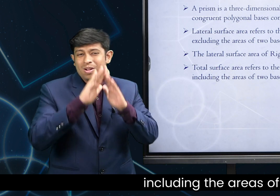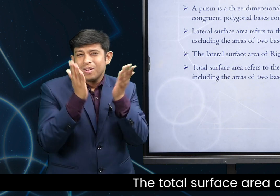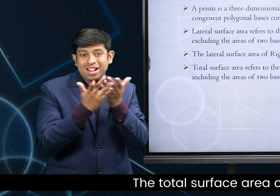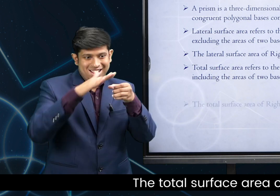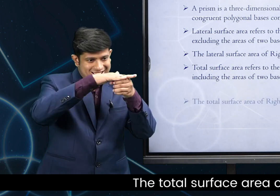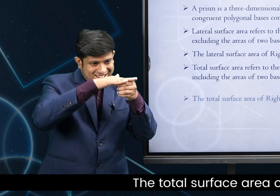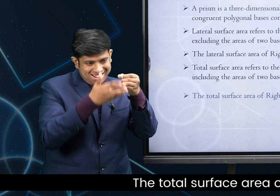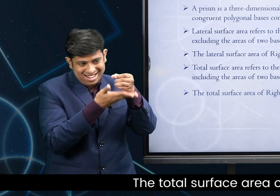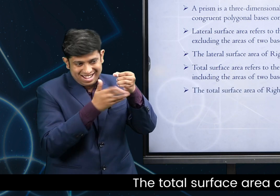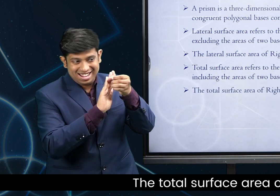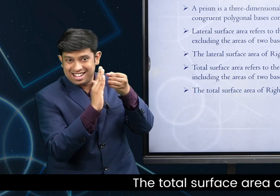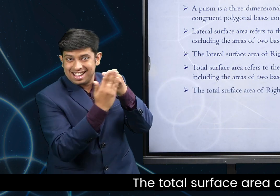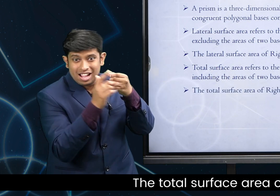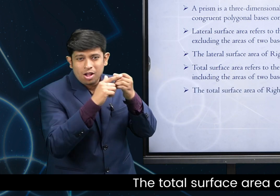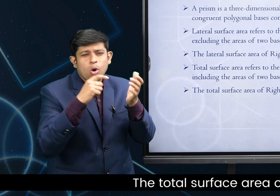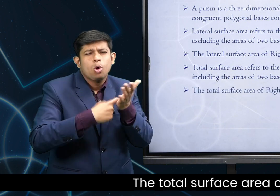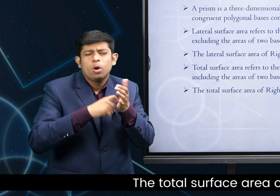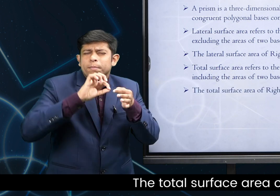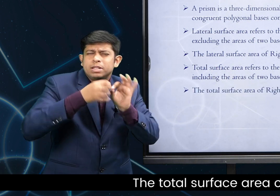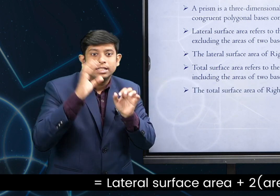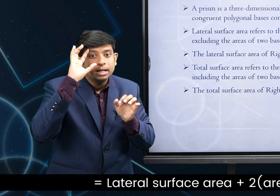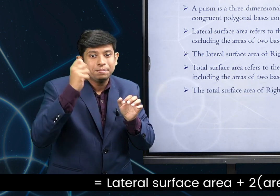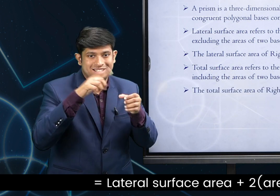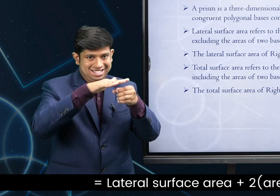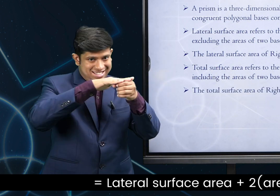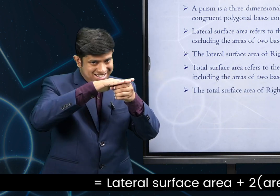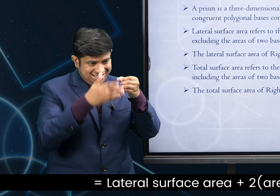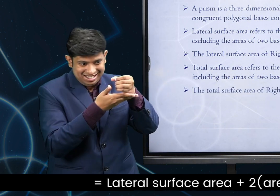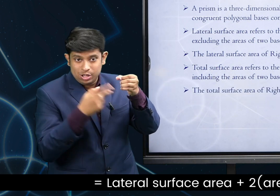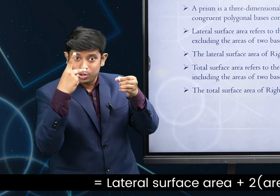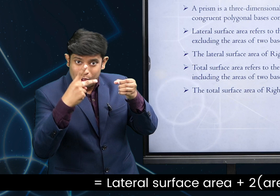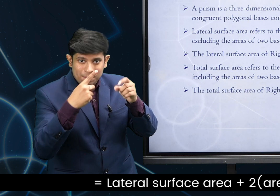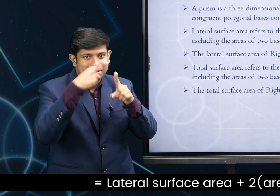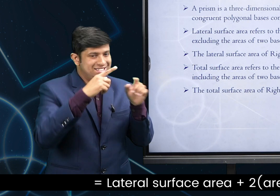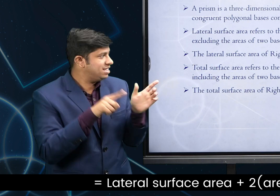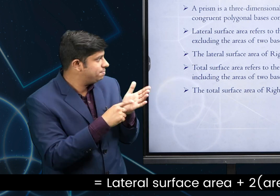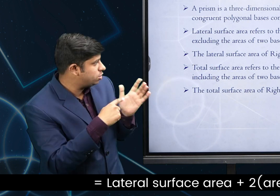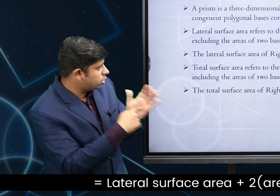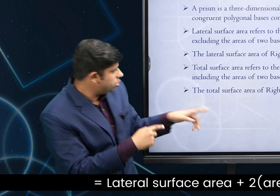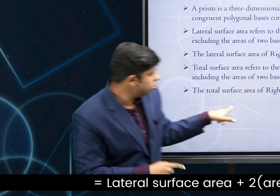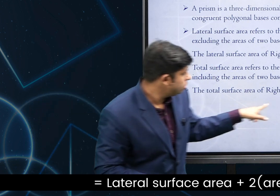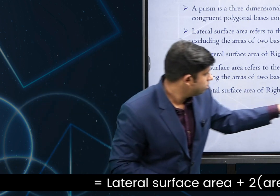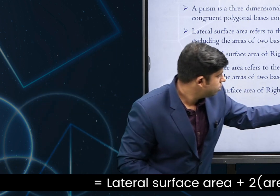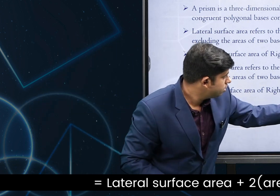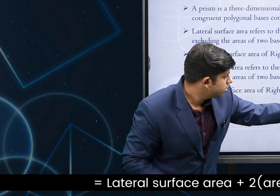Total surface area of right prism is equal to lateral surface area plus 2 times the area of end surfaces.